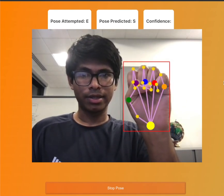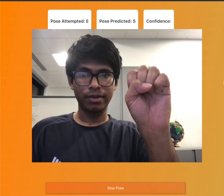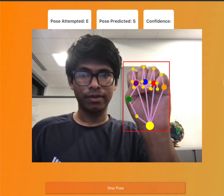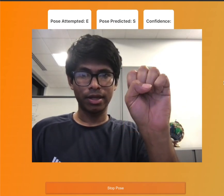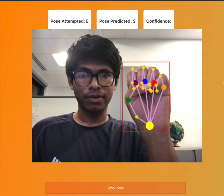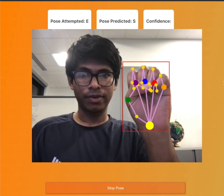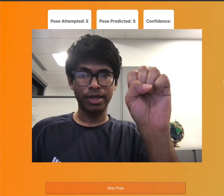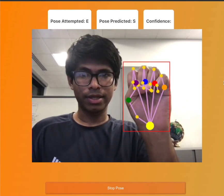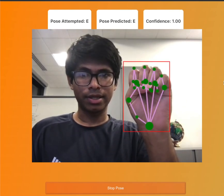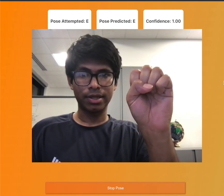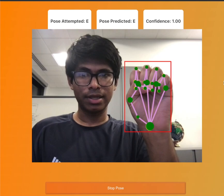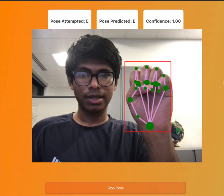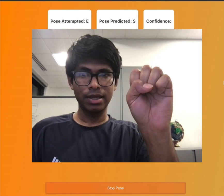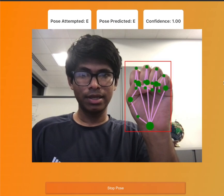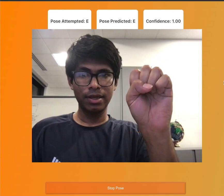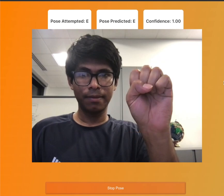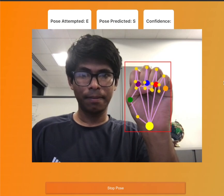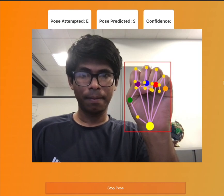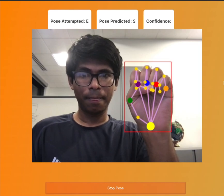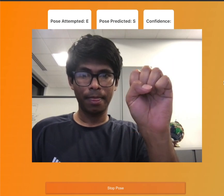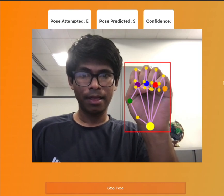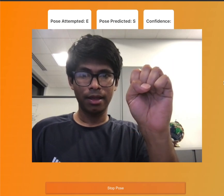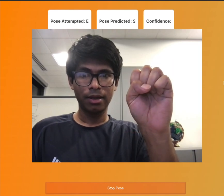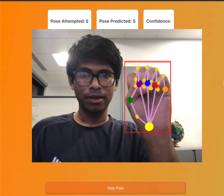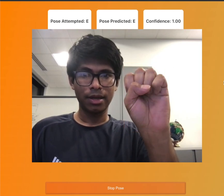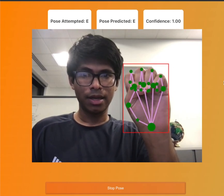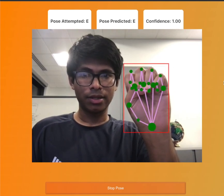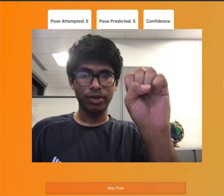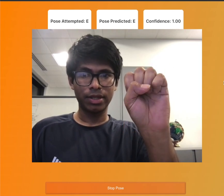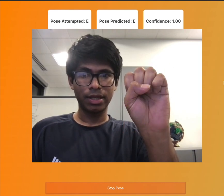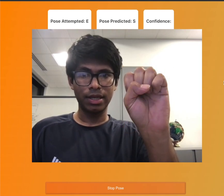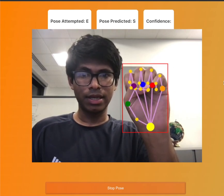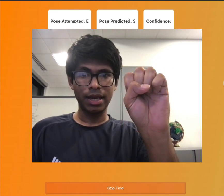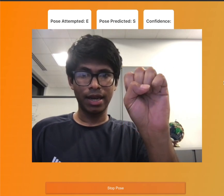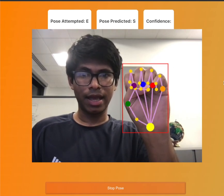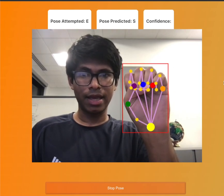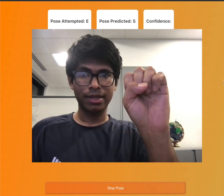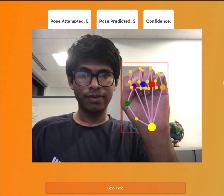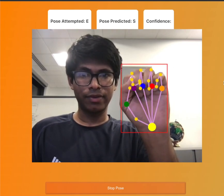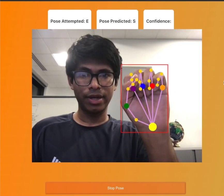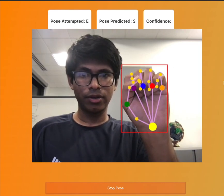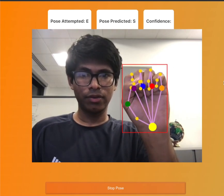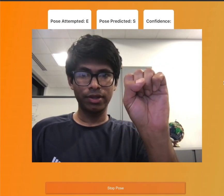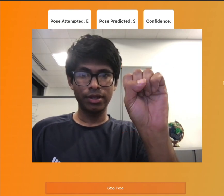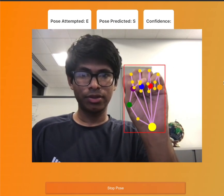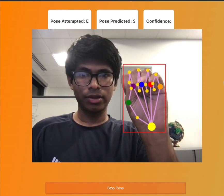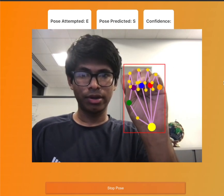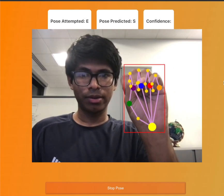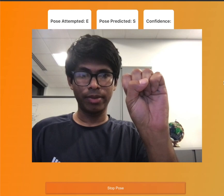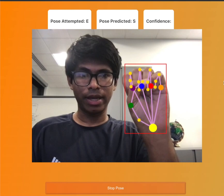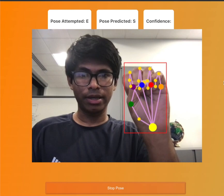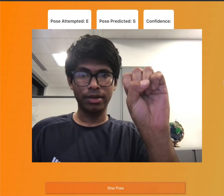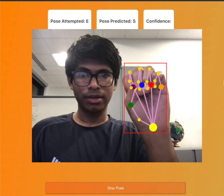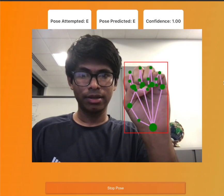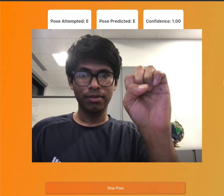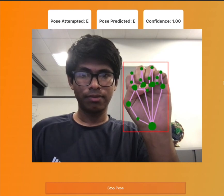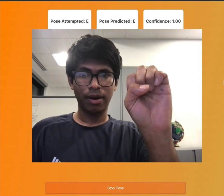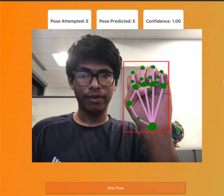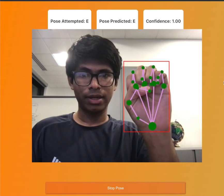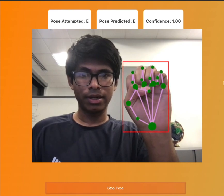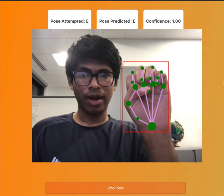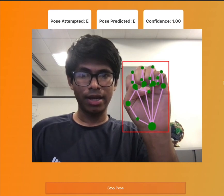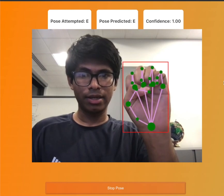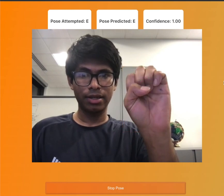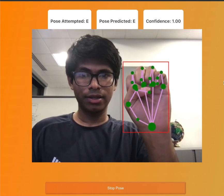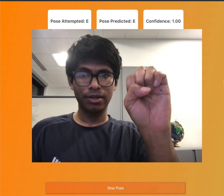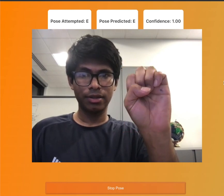correctly classify this as E. As you can see, E and S are very confusing, so you have to make it